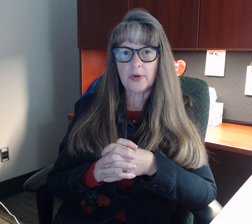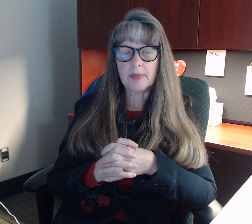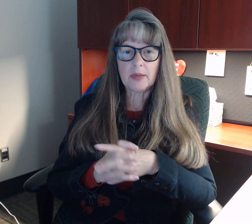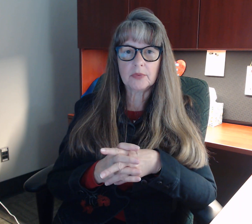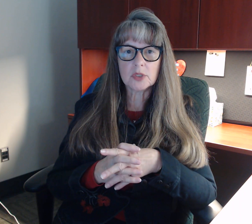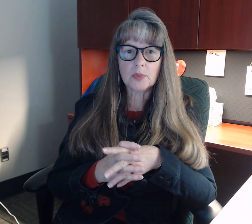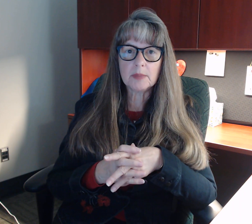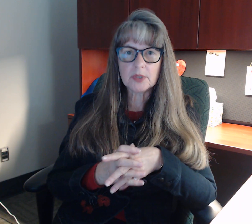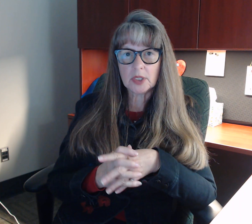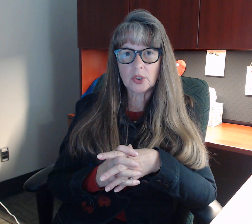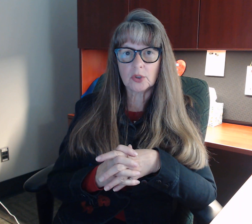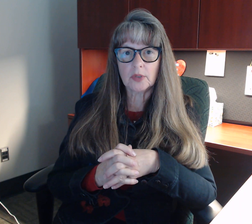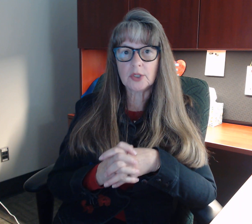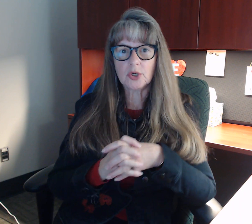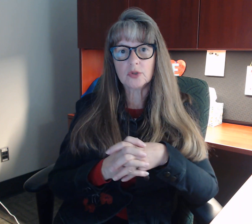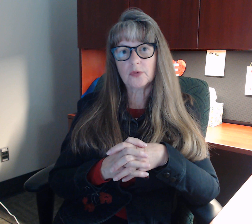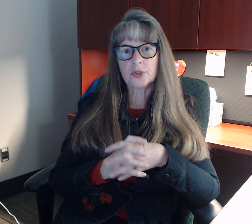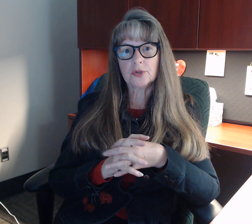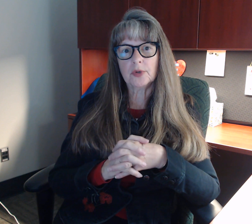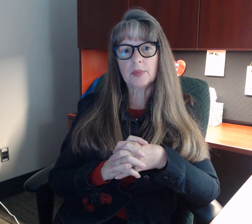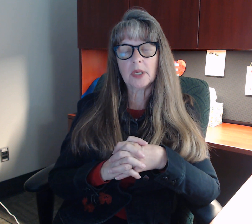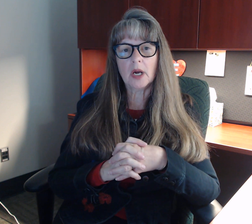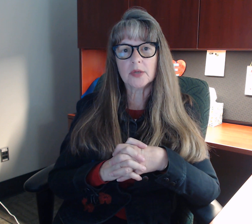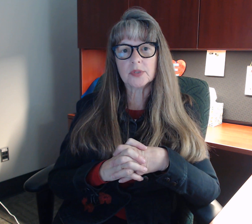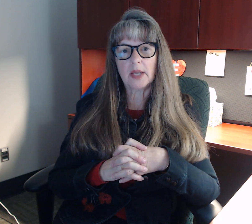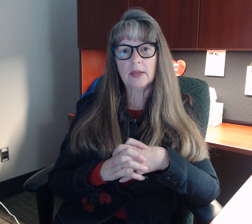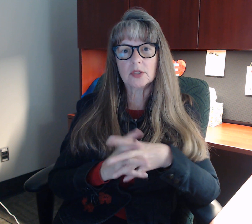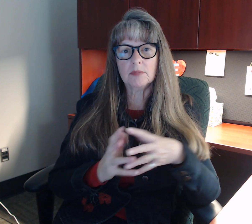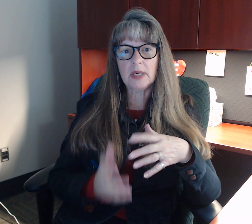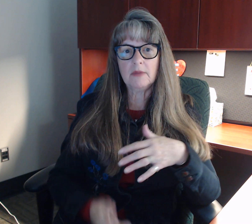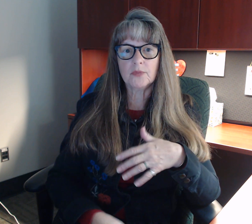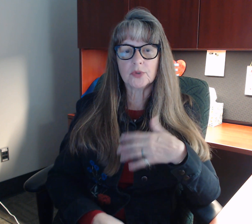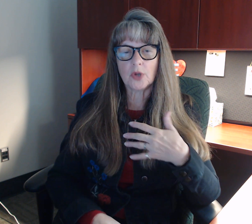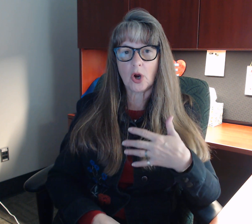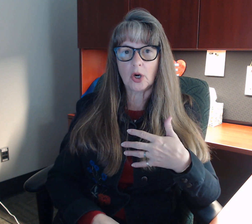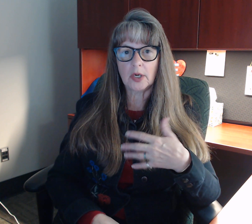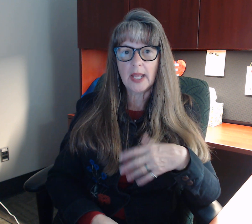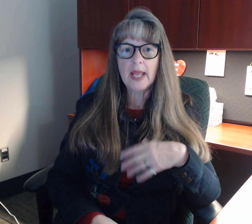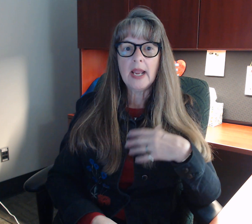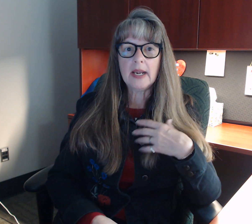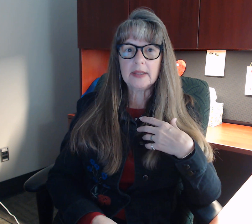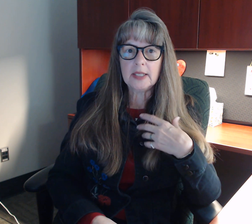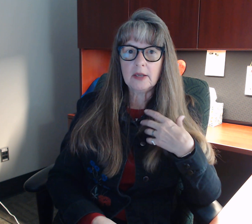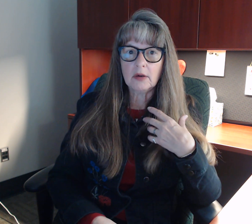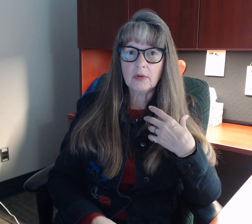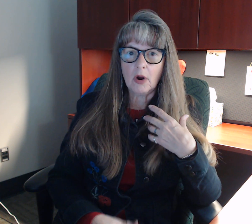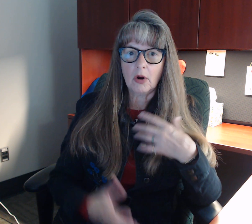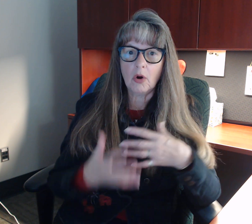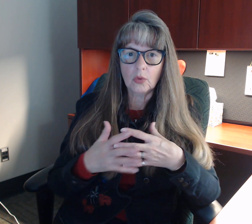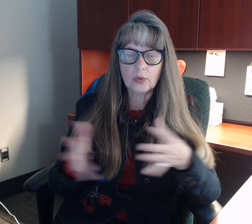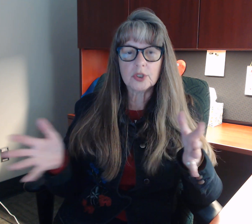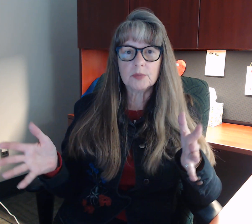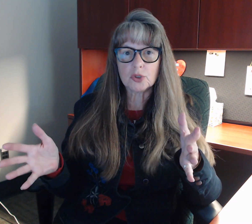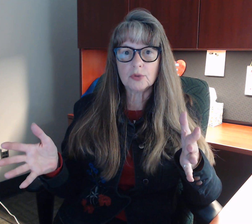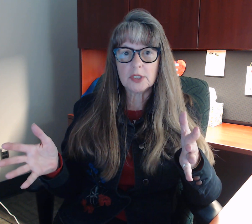but this one in particular I chose for Ashura because it's meaningful to the heart, and I think our whole Christmas